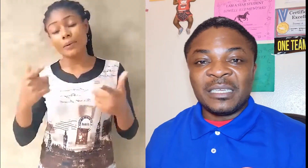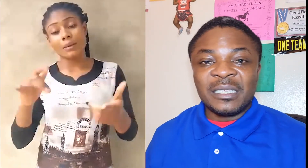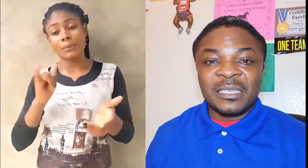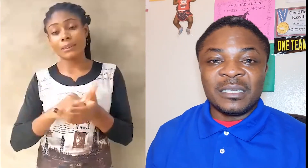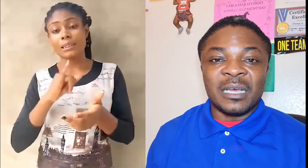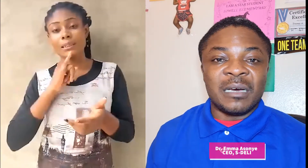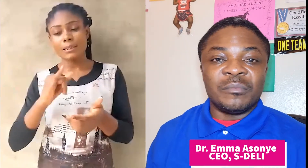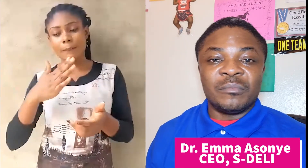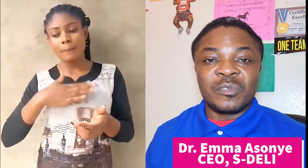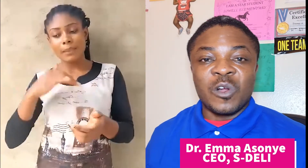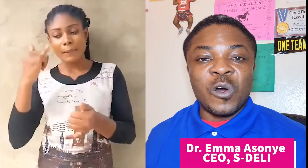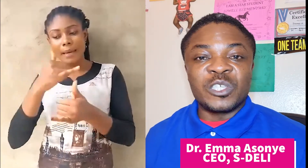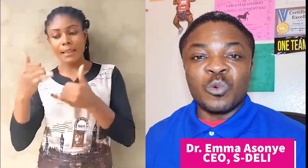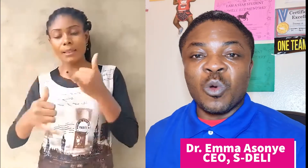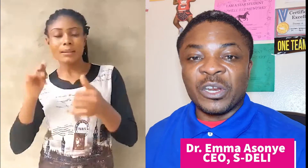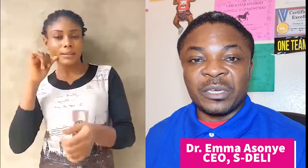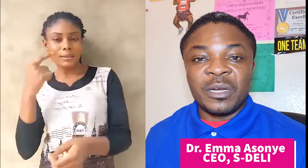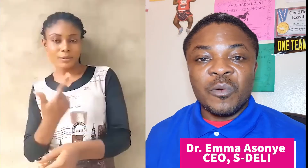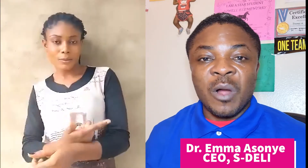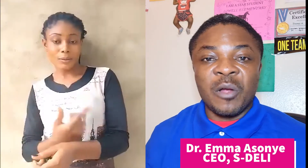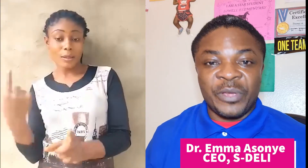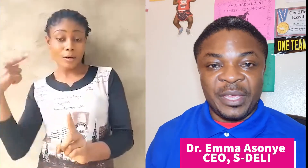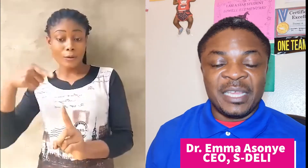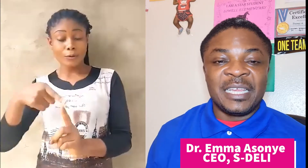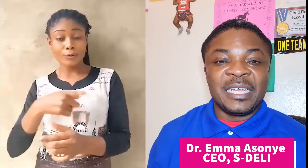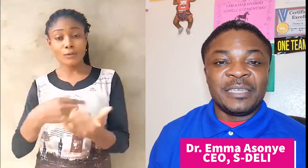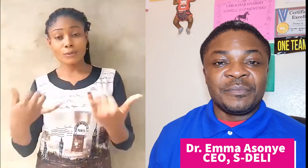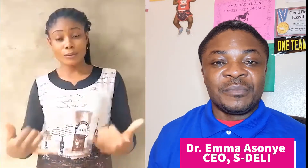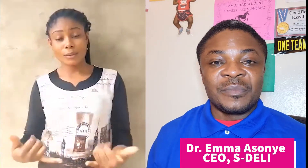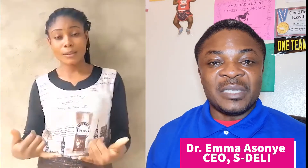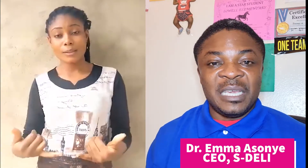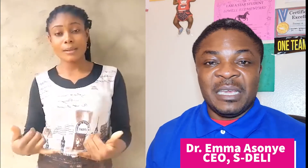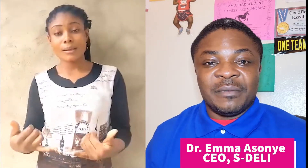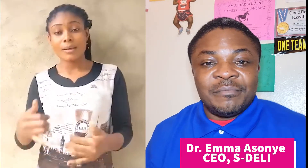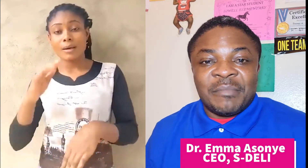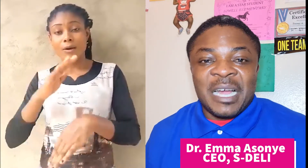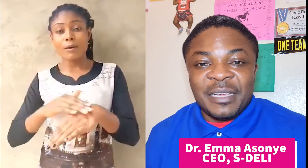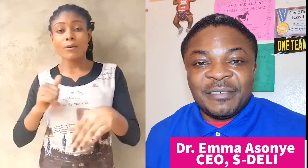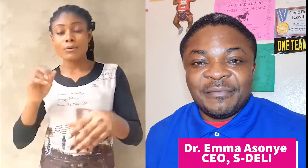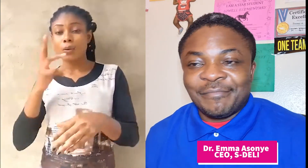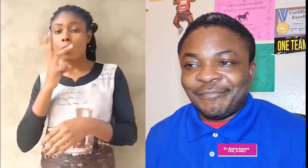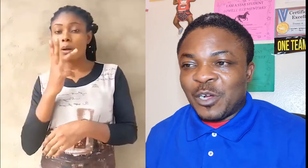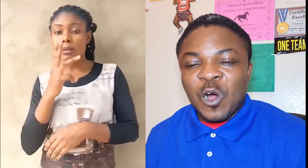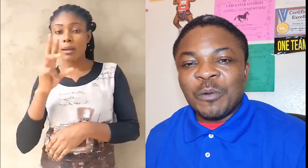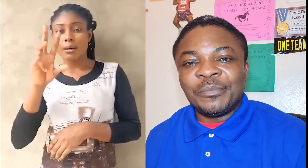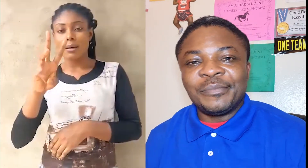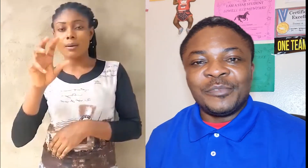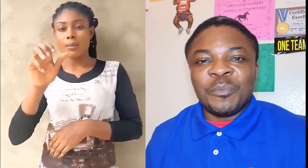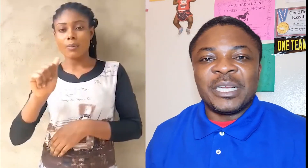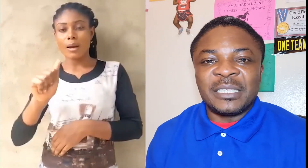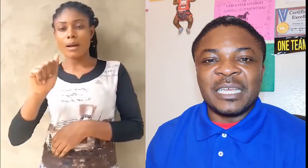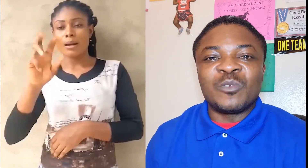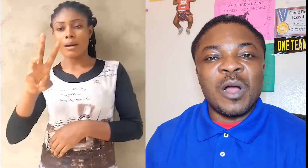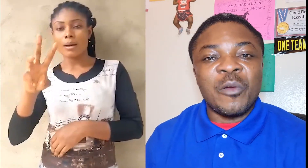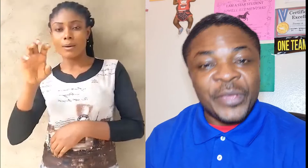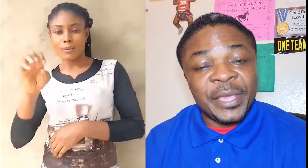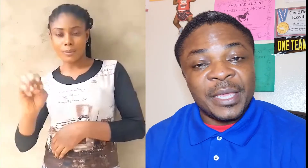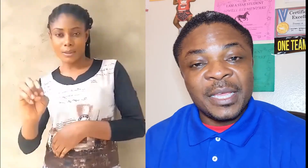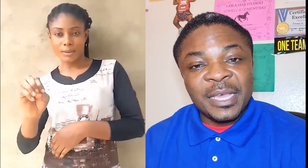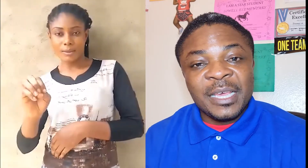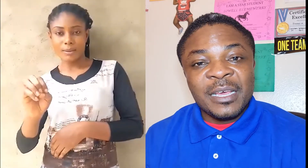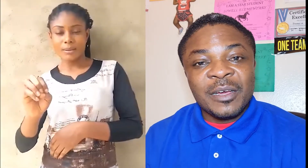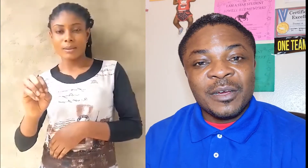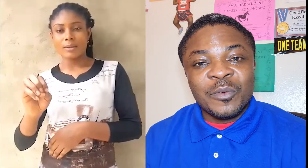today, calls water wawi. In my home, nobody says